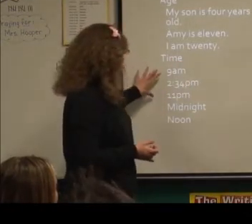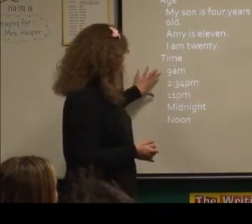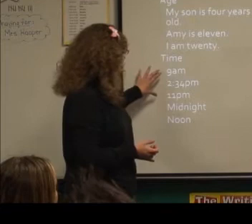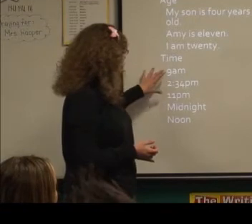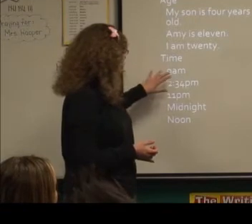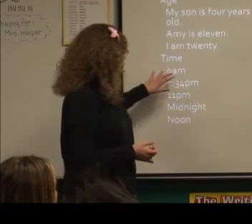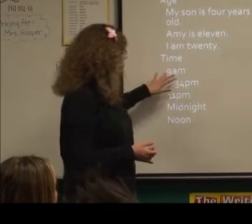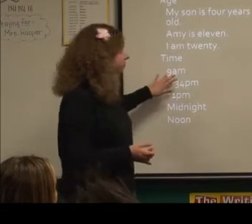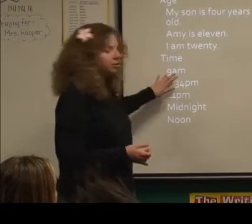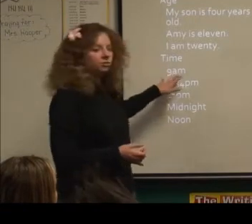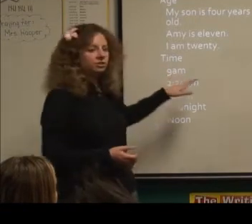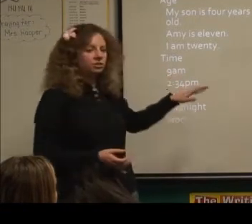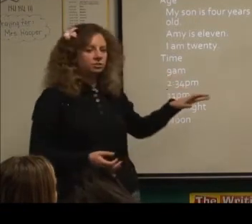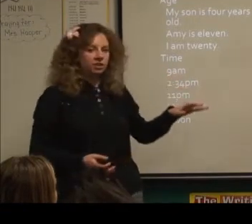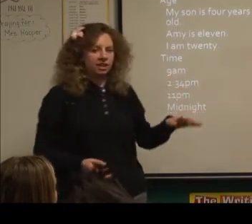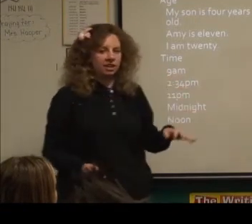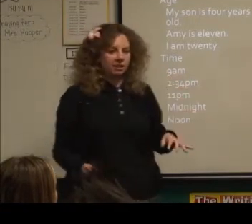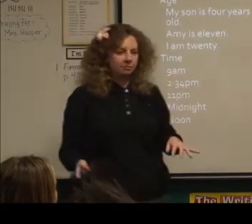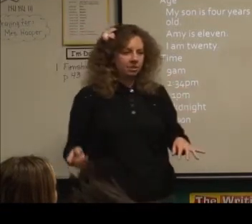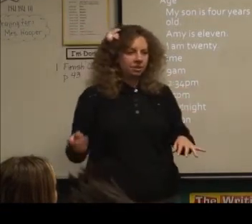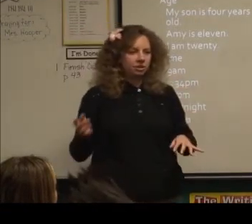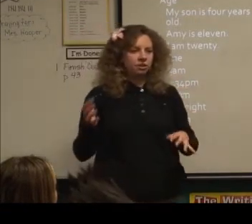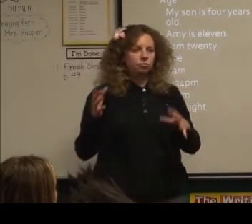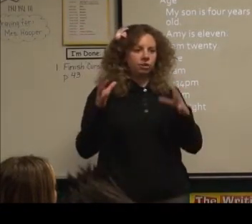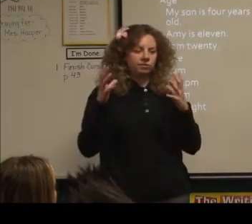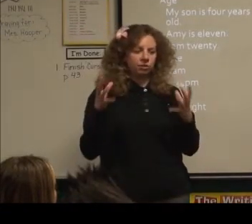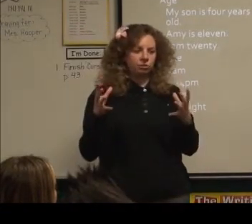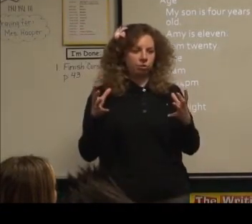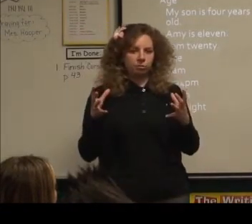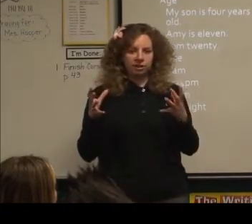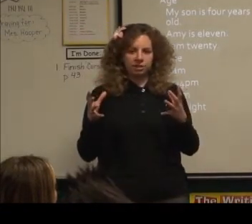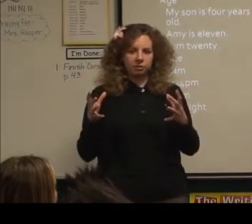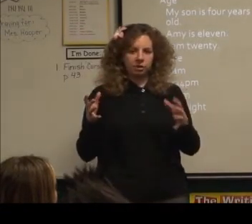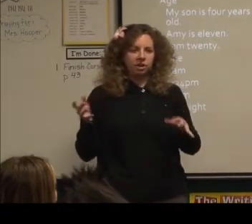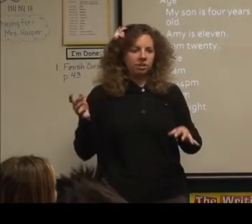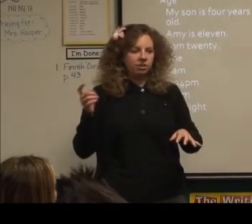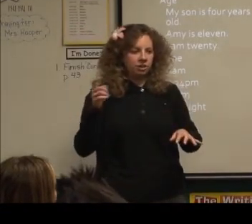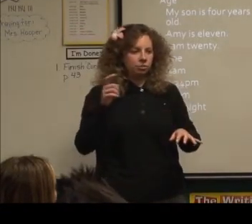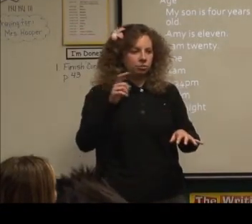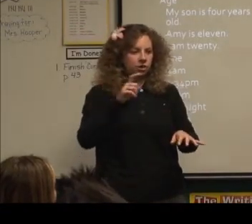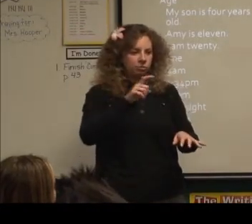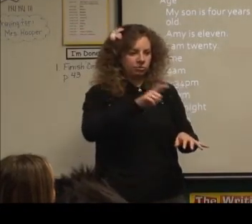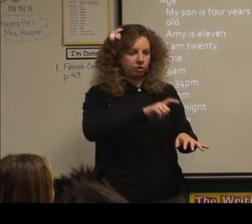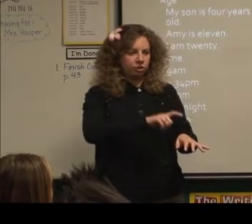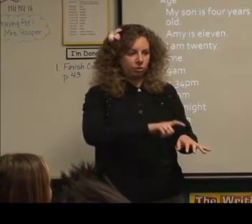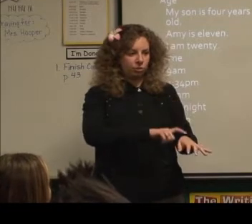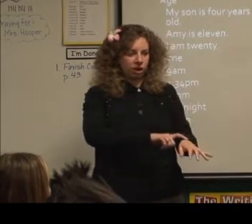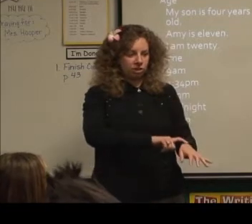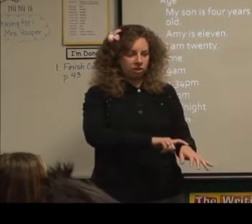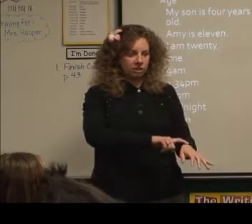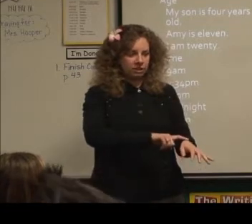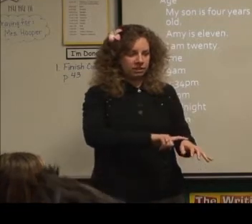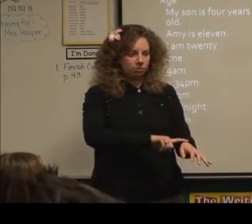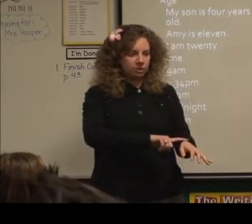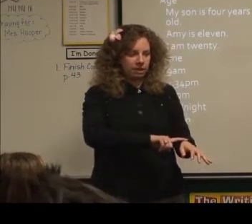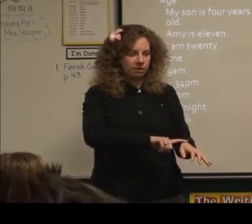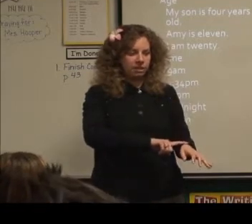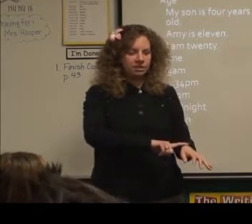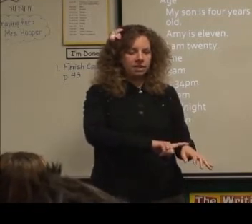as well. So if we were going to do 9 a.m., then whenever you incorporate the number, then you would refer to your watch as what time it is,